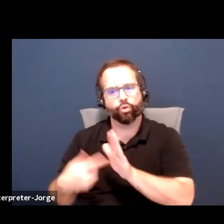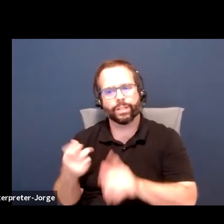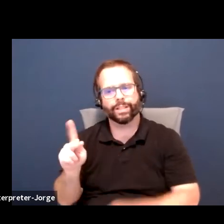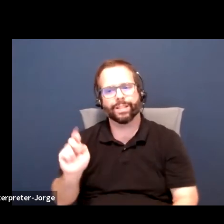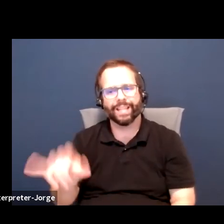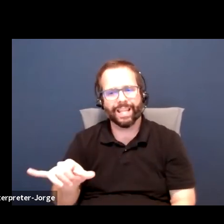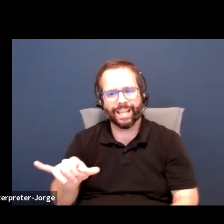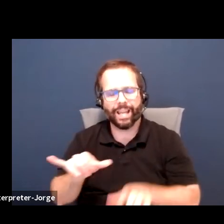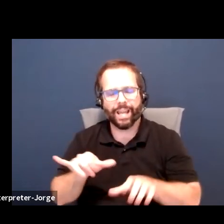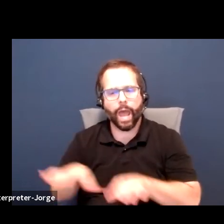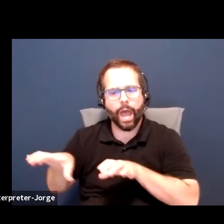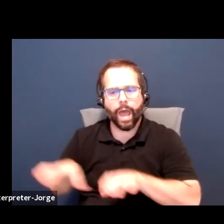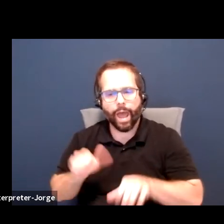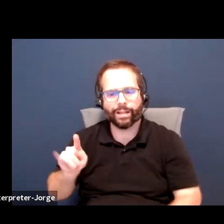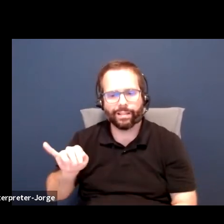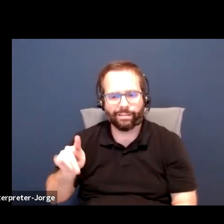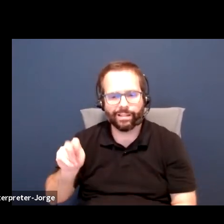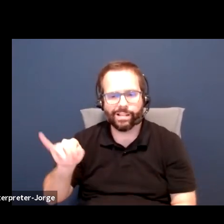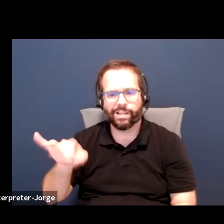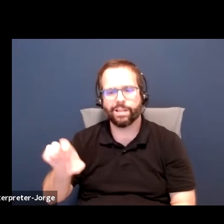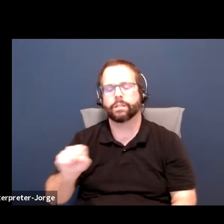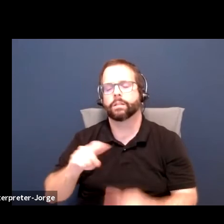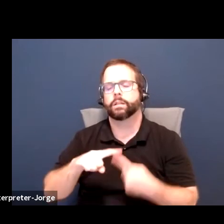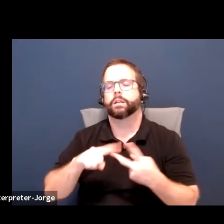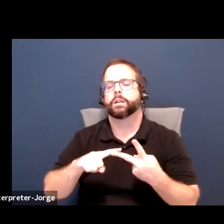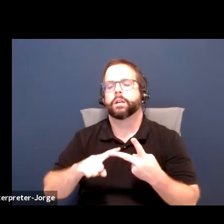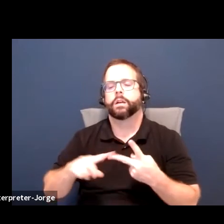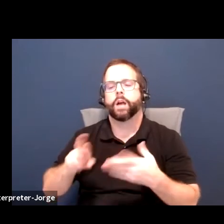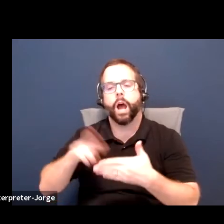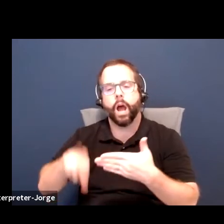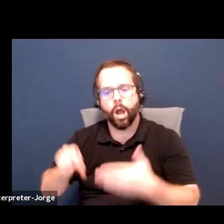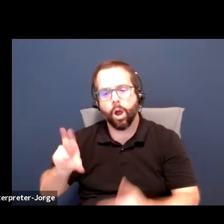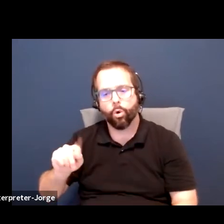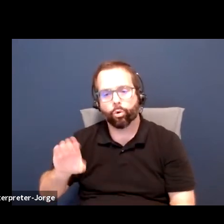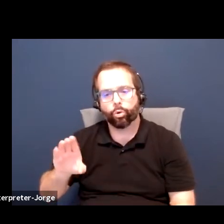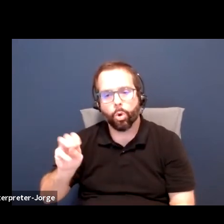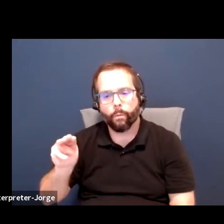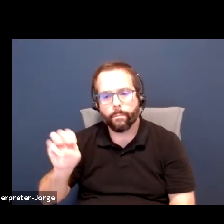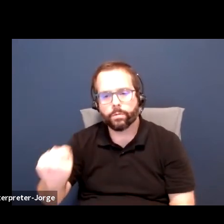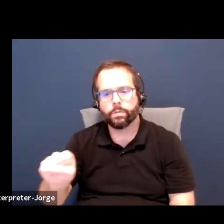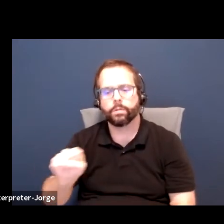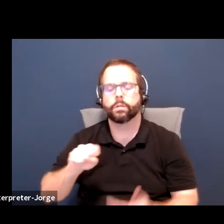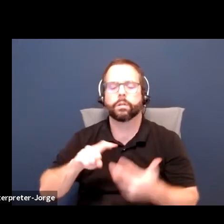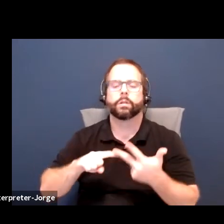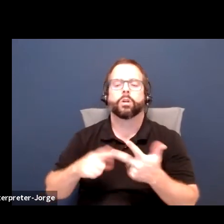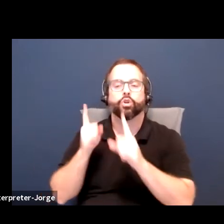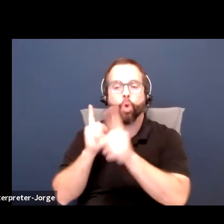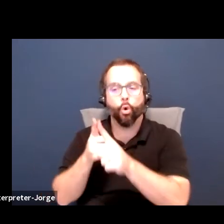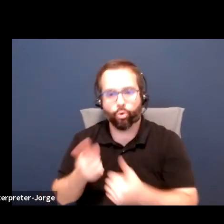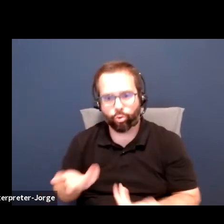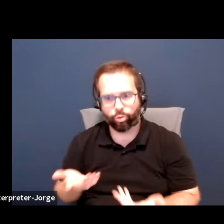and resources that are going to be needed in order to implement the program. It outlines